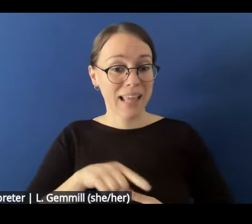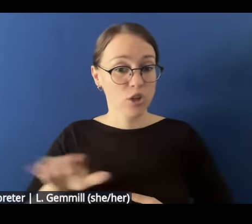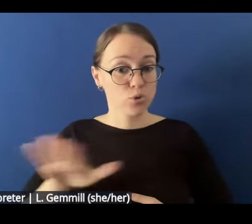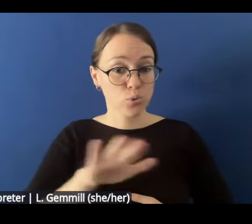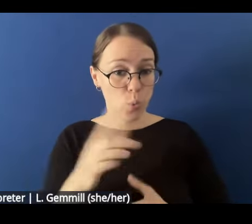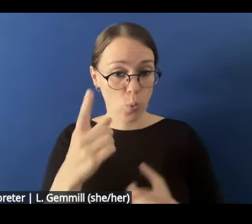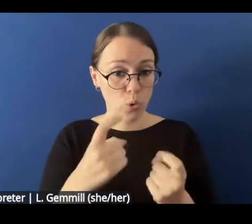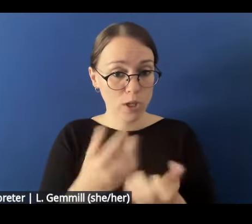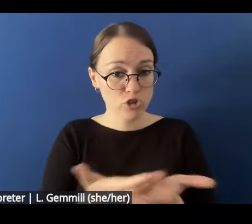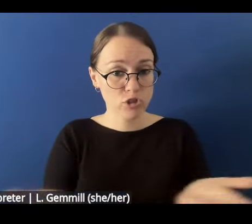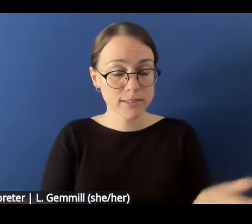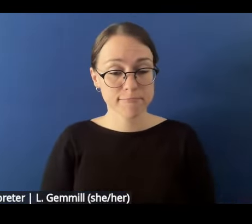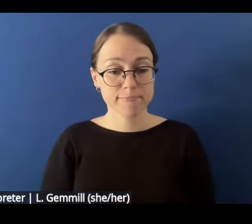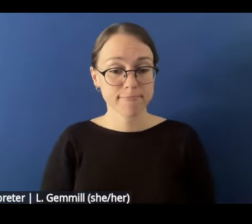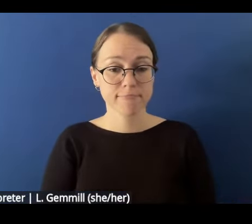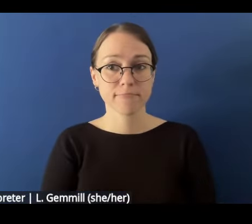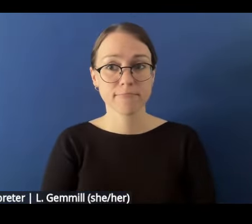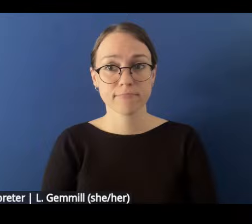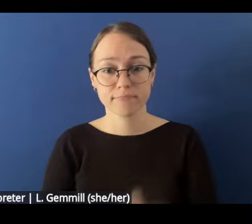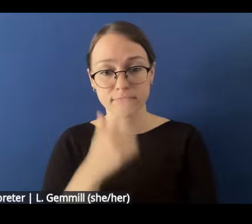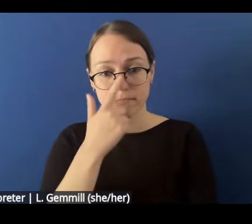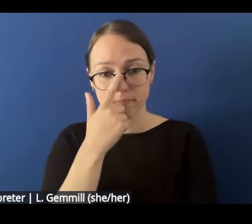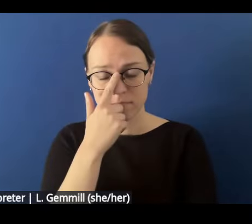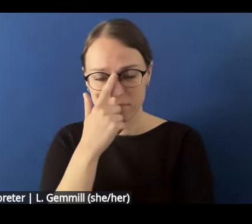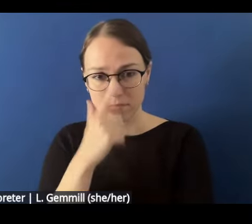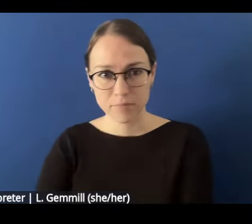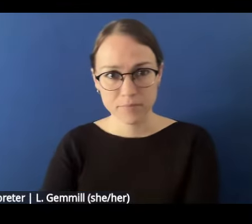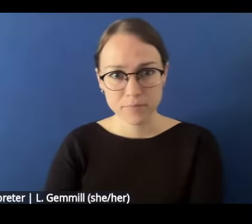Questions for? Mr. Brill,